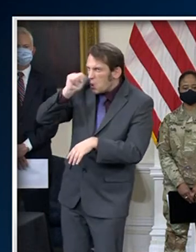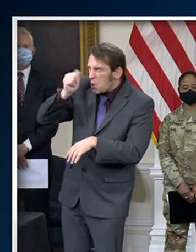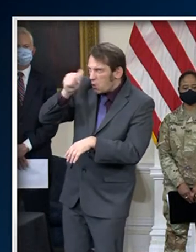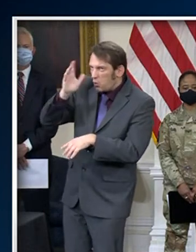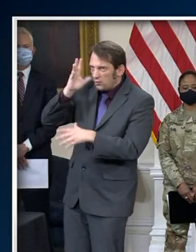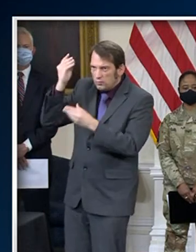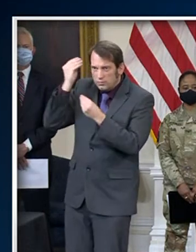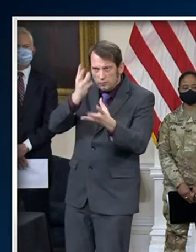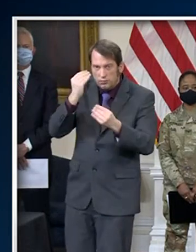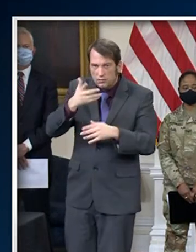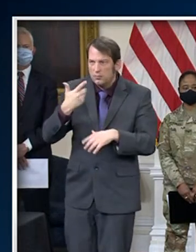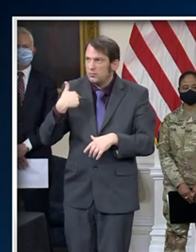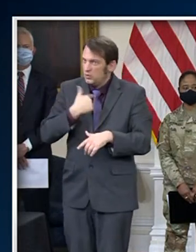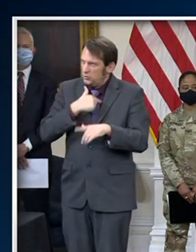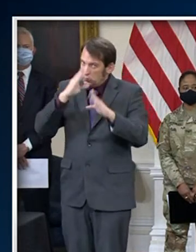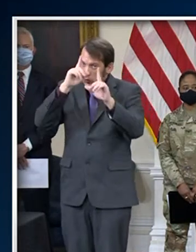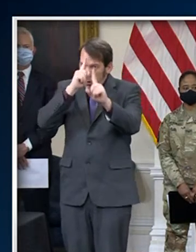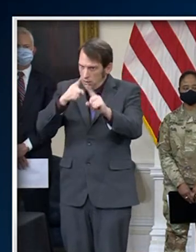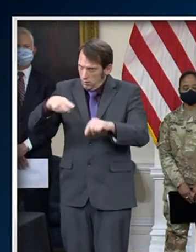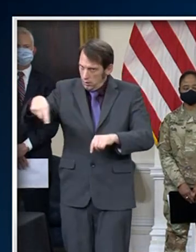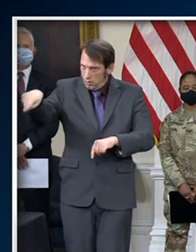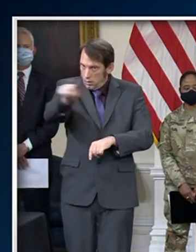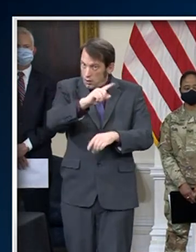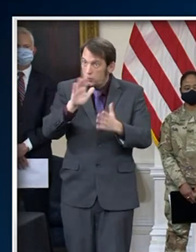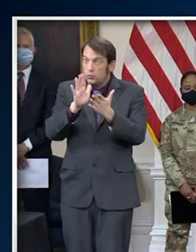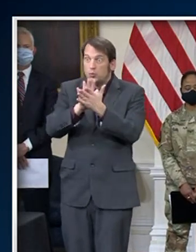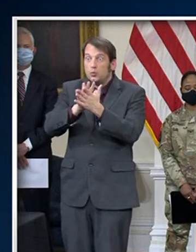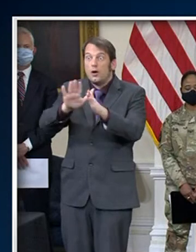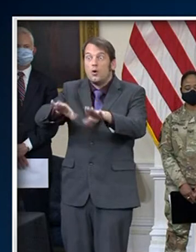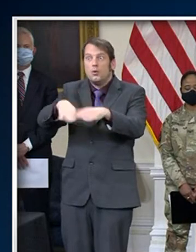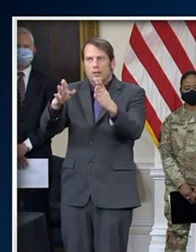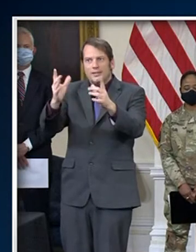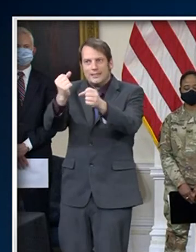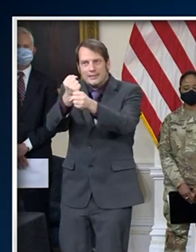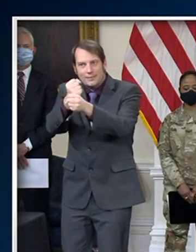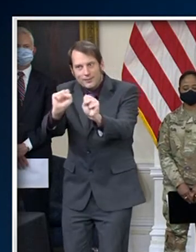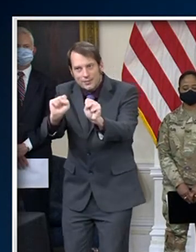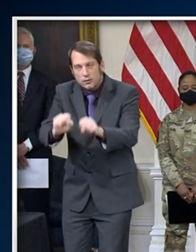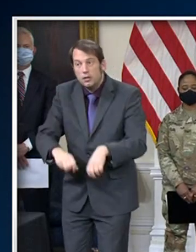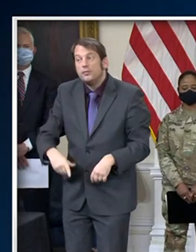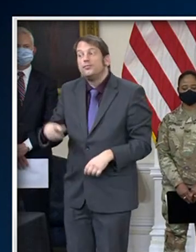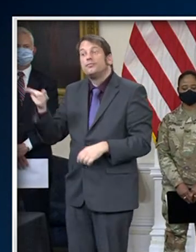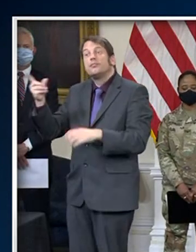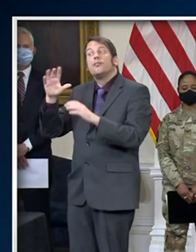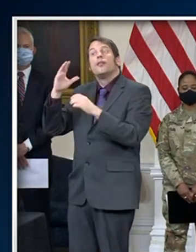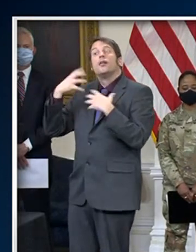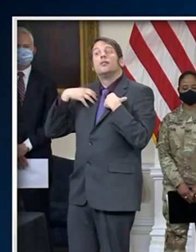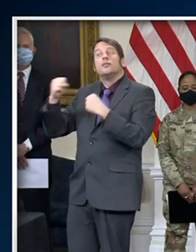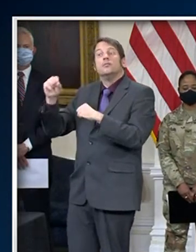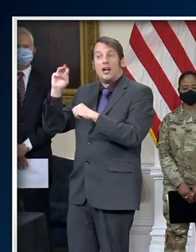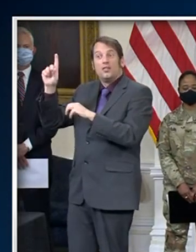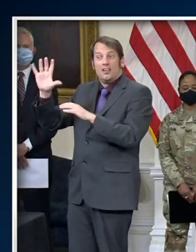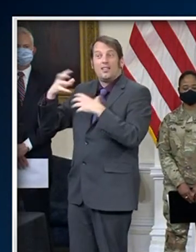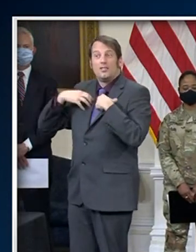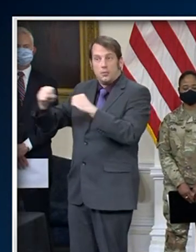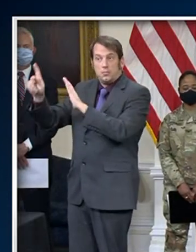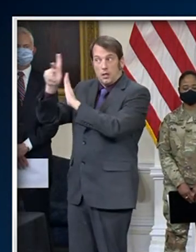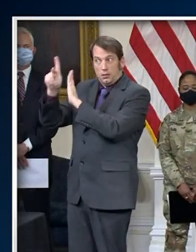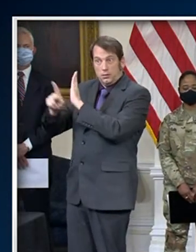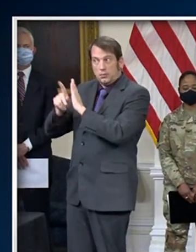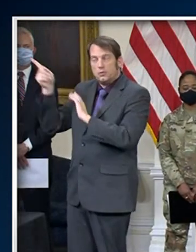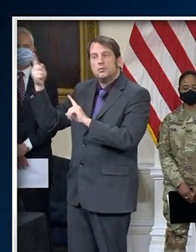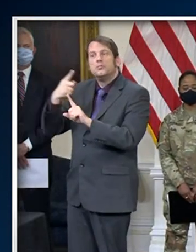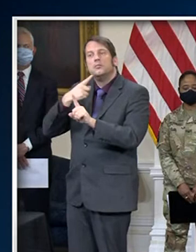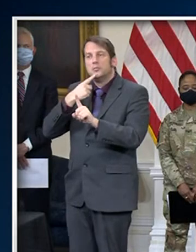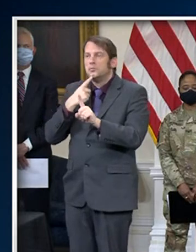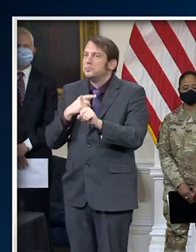reopened. Similar to the Maryland Department of Health's policy, the CDC does not require that